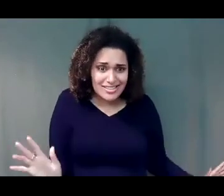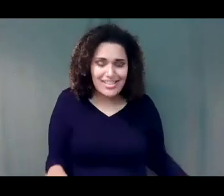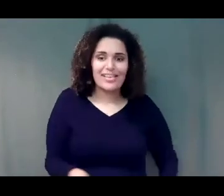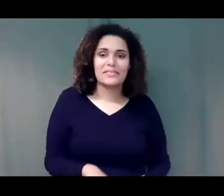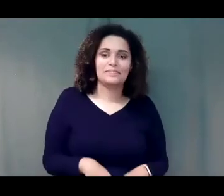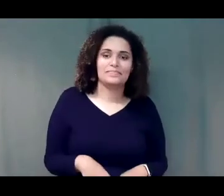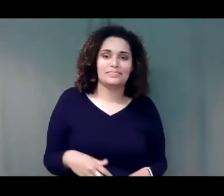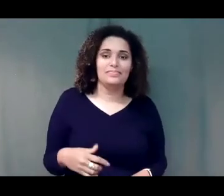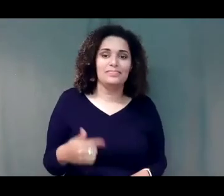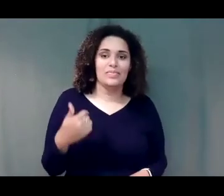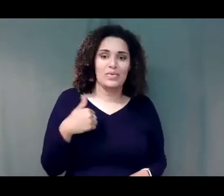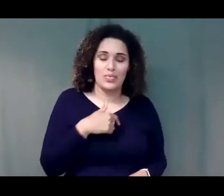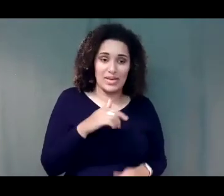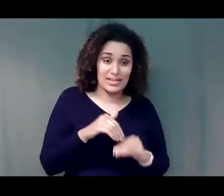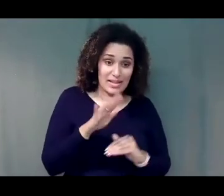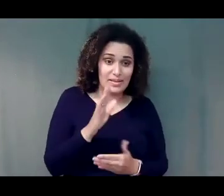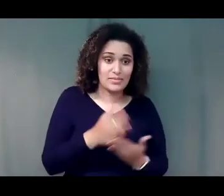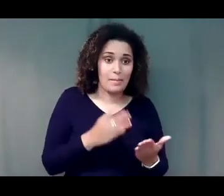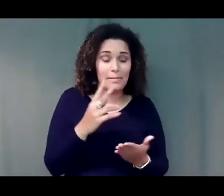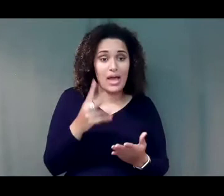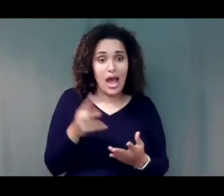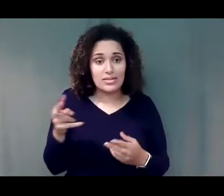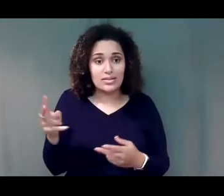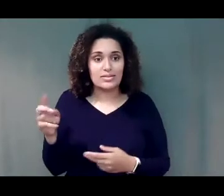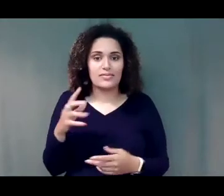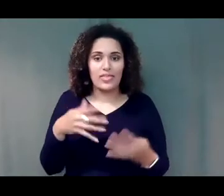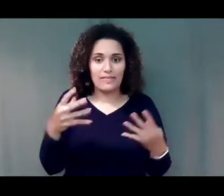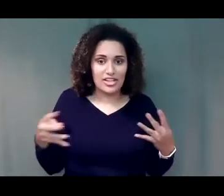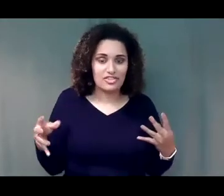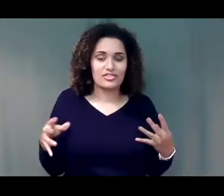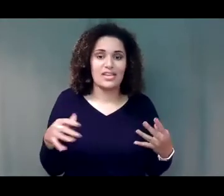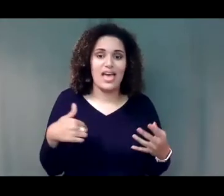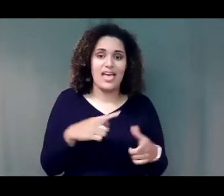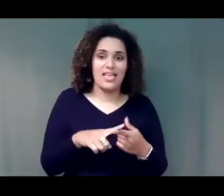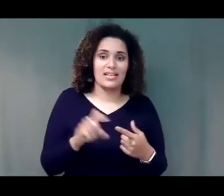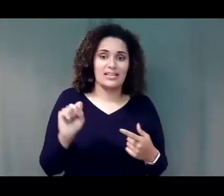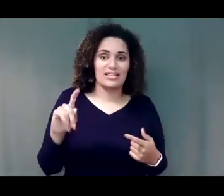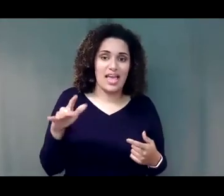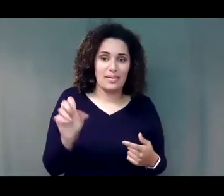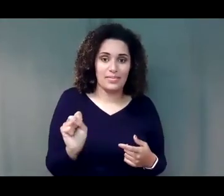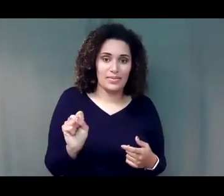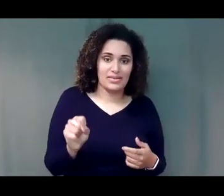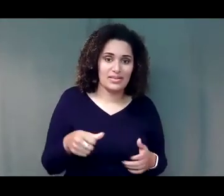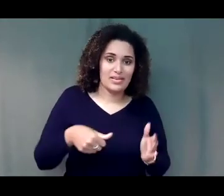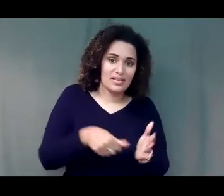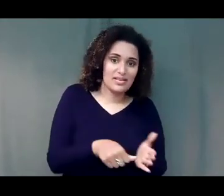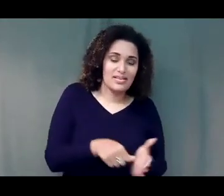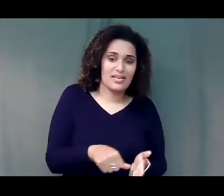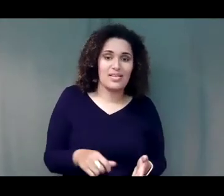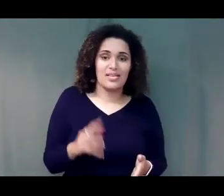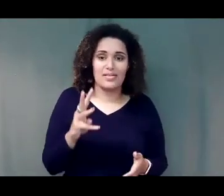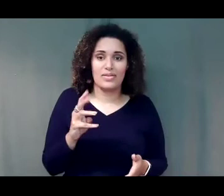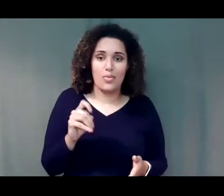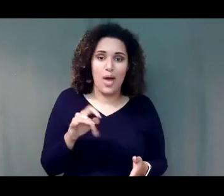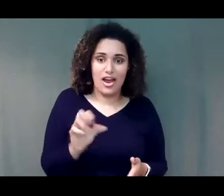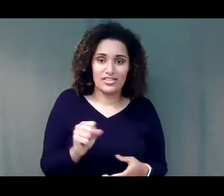has, we sent them some cuttings from the vineyard, and we use these staples to staple the vines down to the wires. And there were a couple of